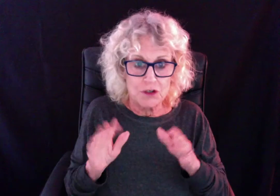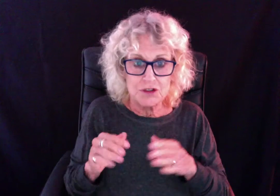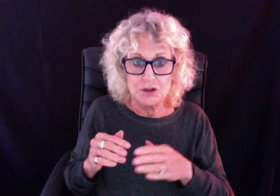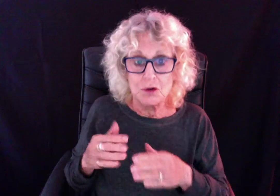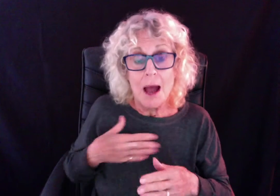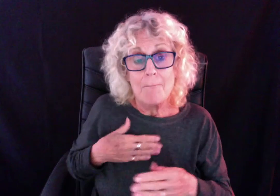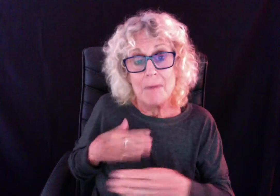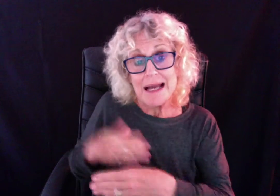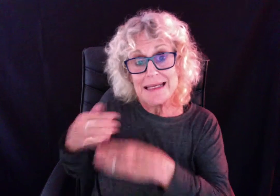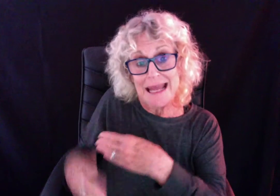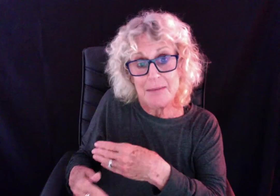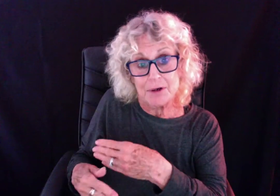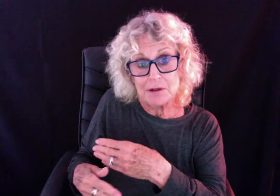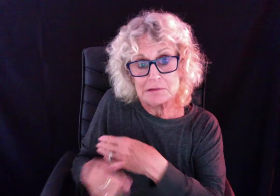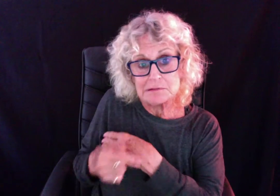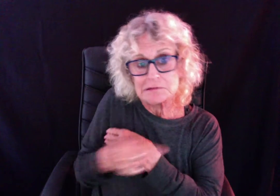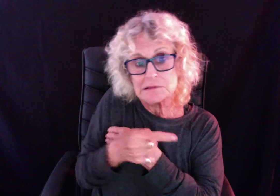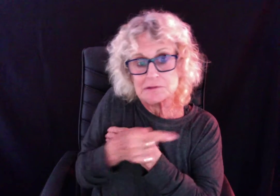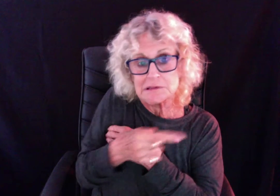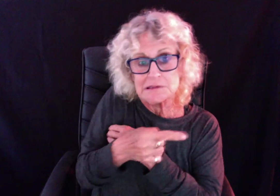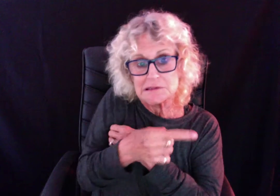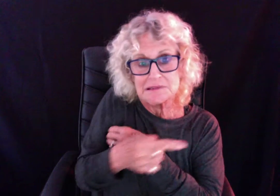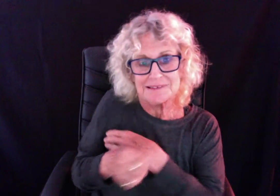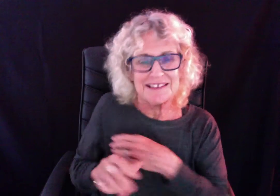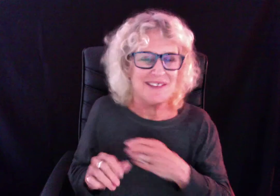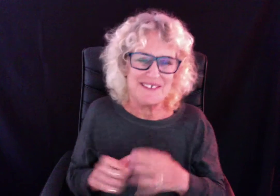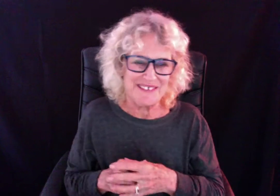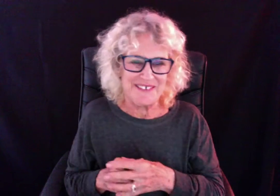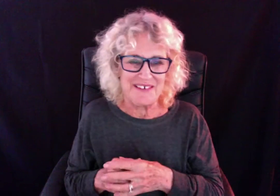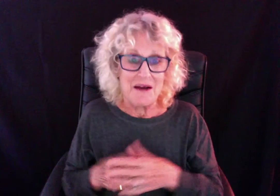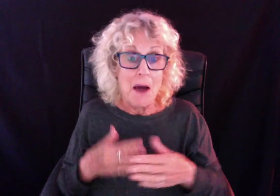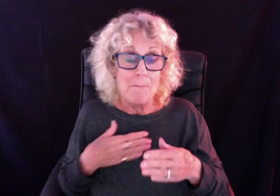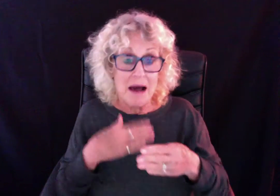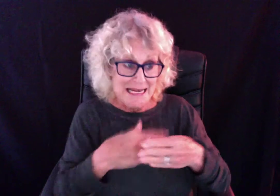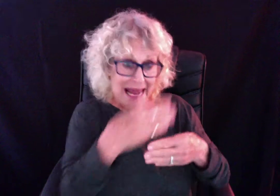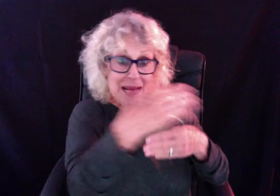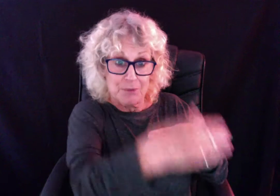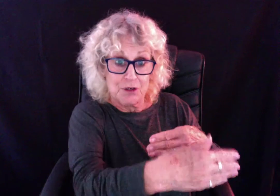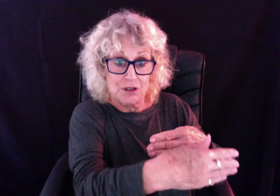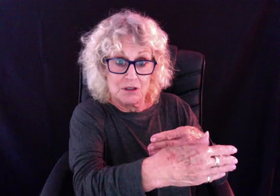do my neighbor over there. No.